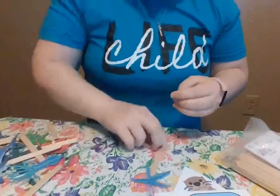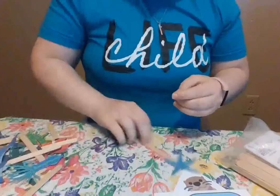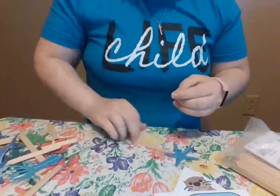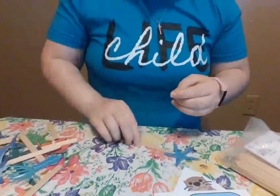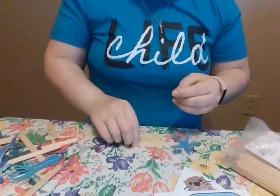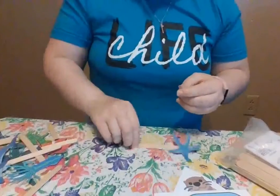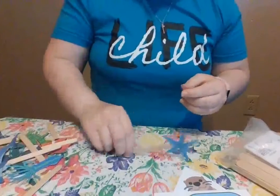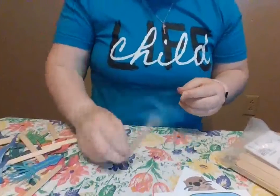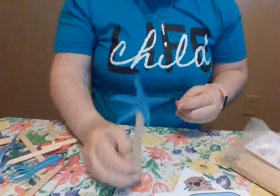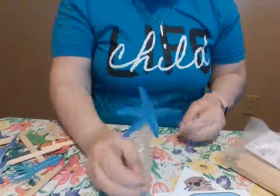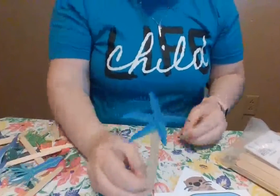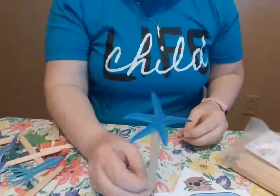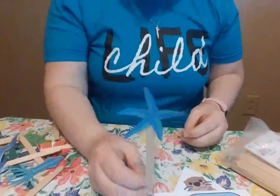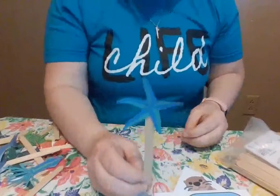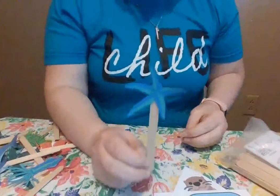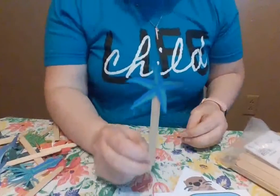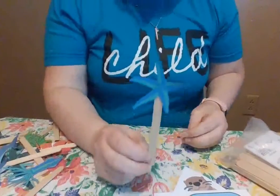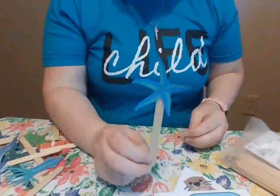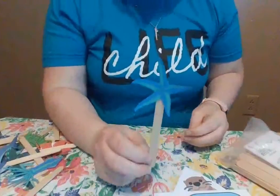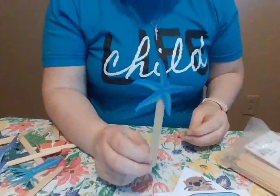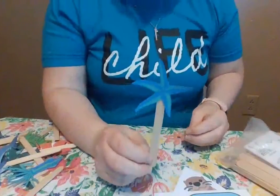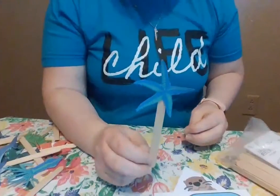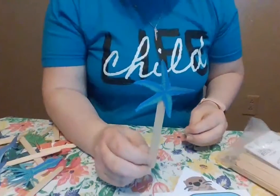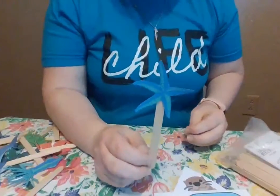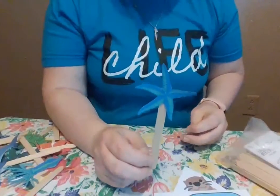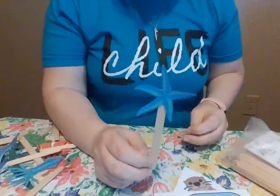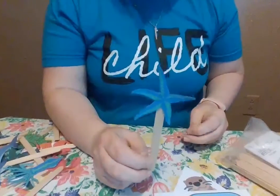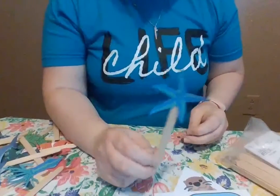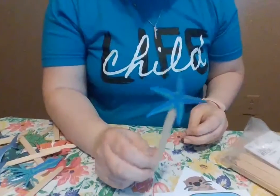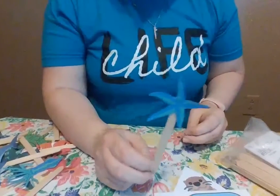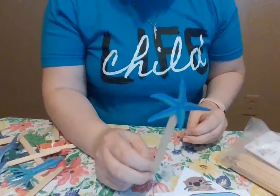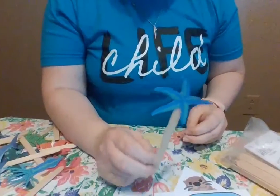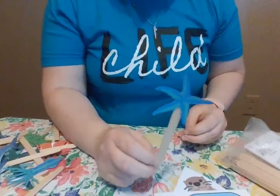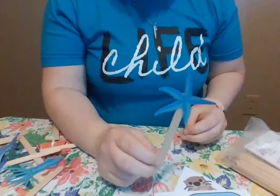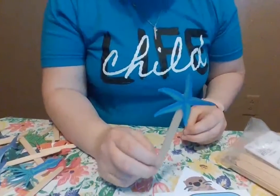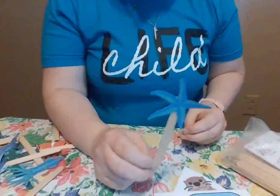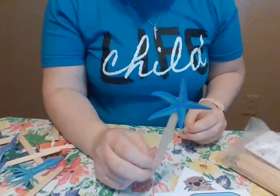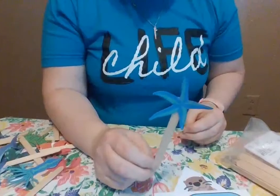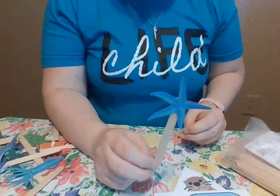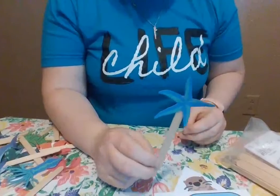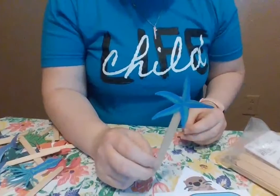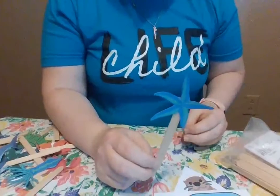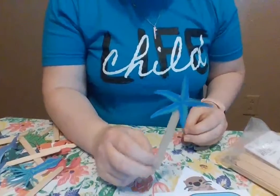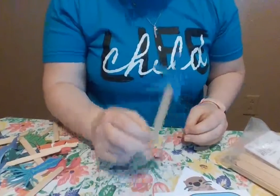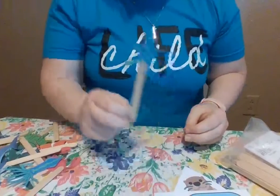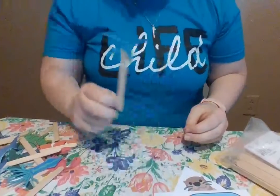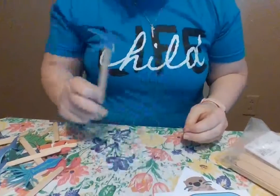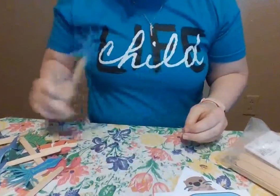Perfect. And then you see we have our little our little starfish puppet.